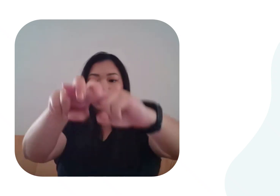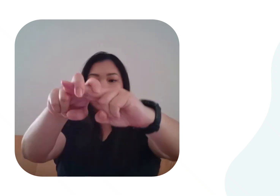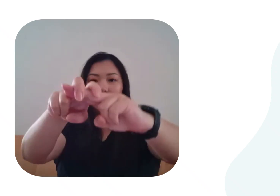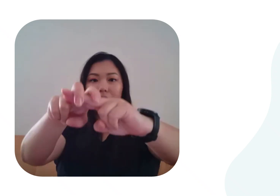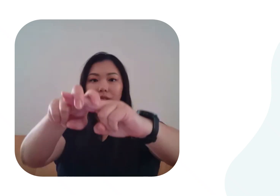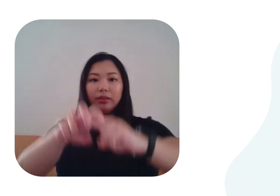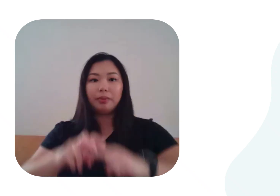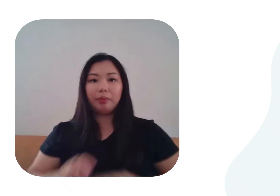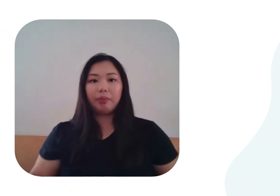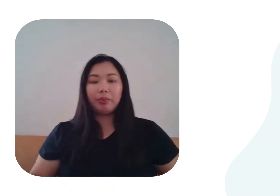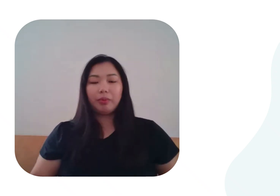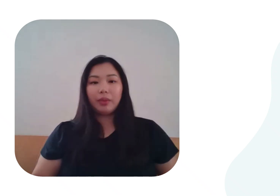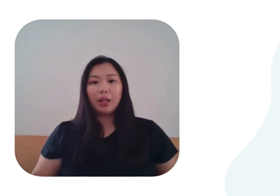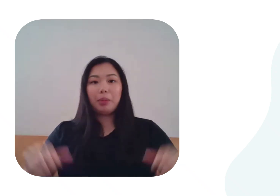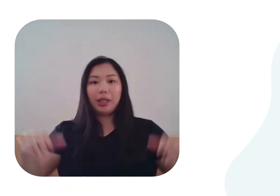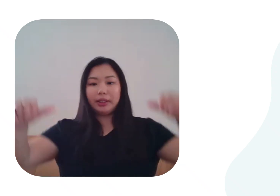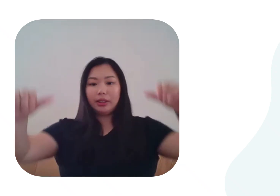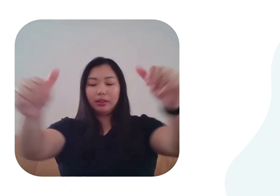Swing.